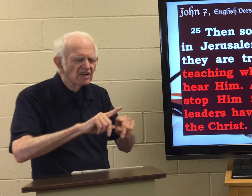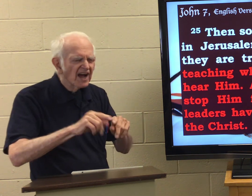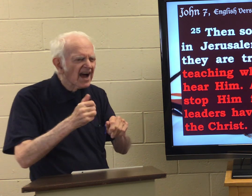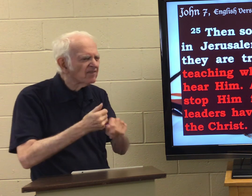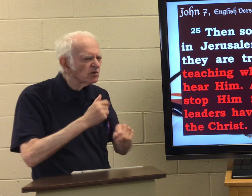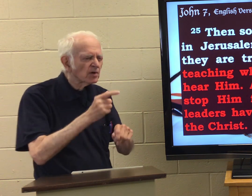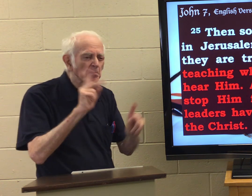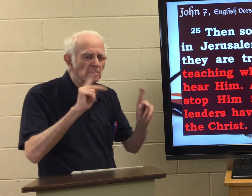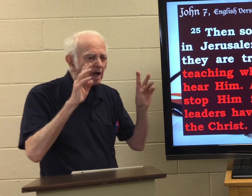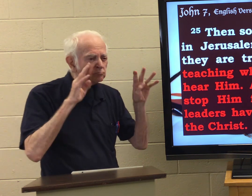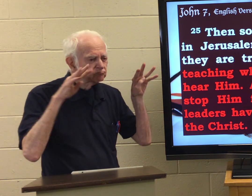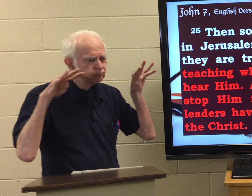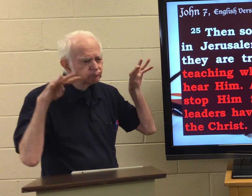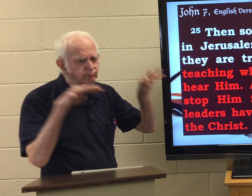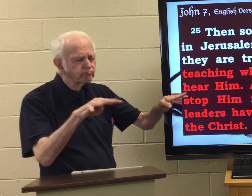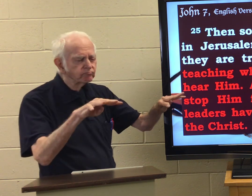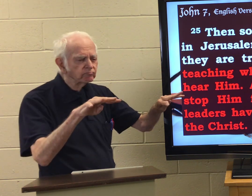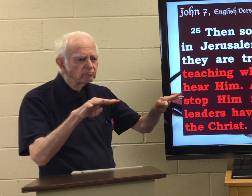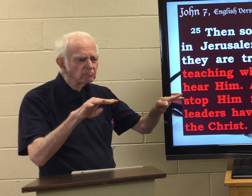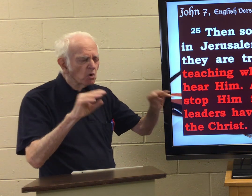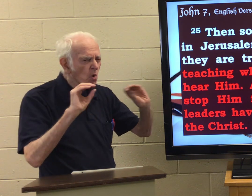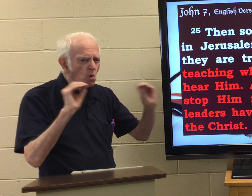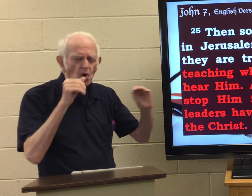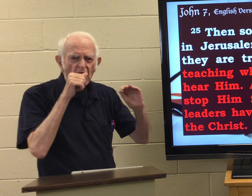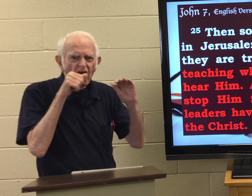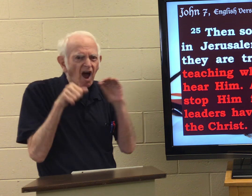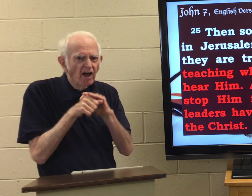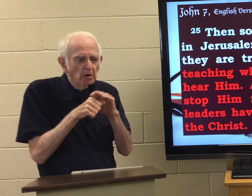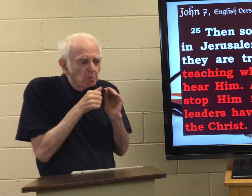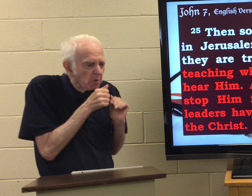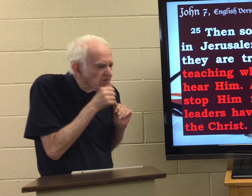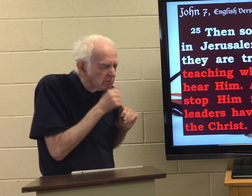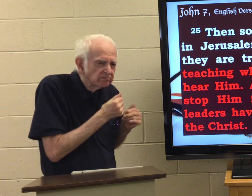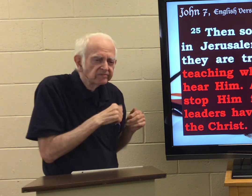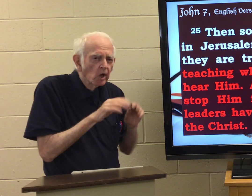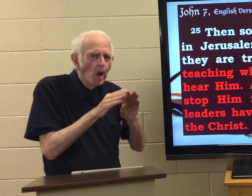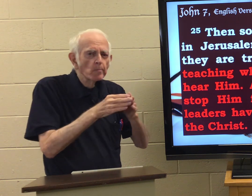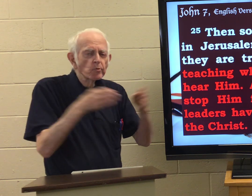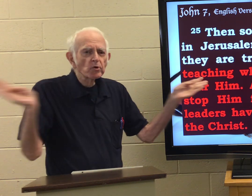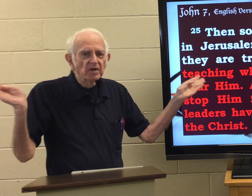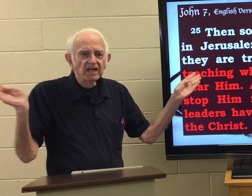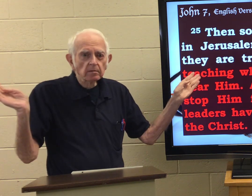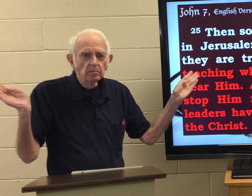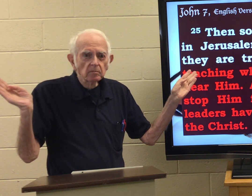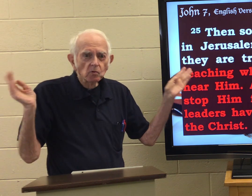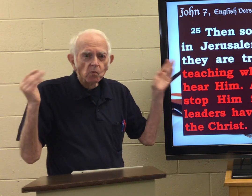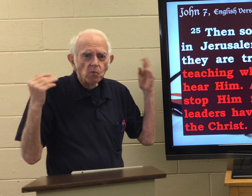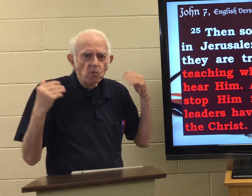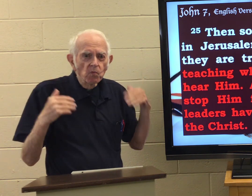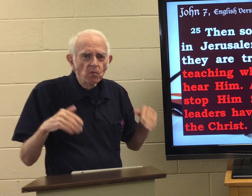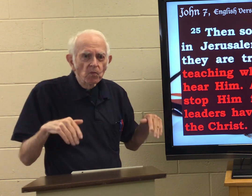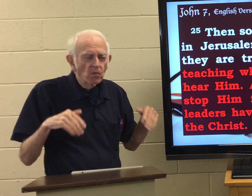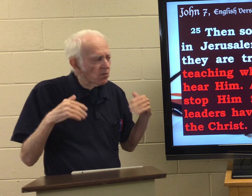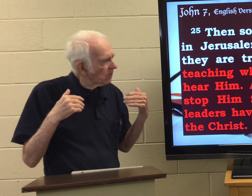sitting or whatever, everywhere people could see him. He wasn't hiding. It was in public. Wow.